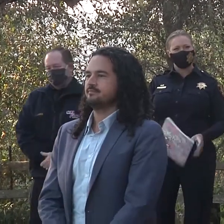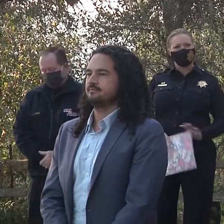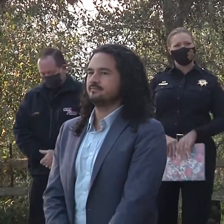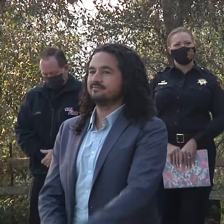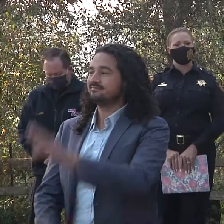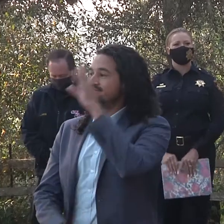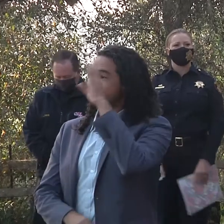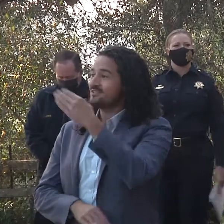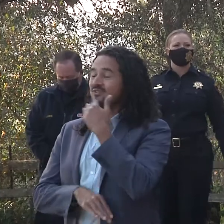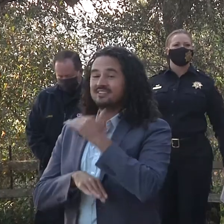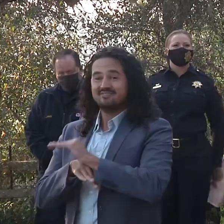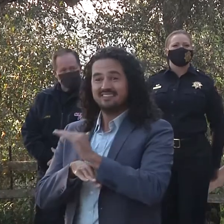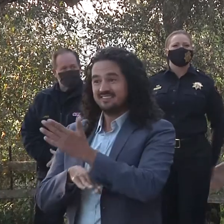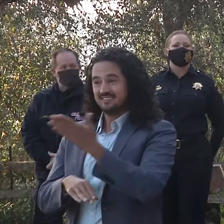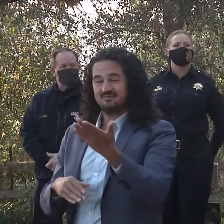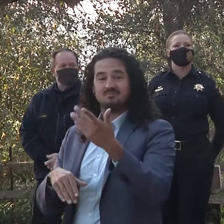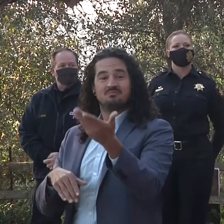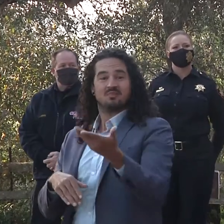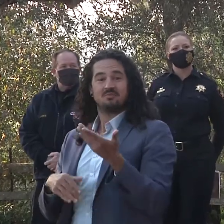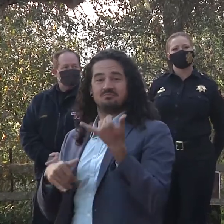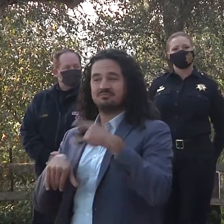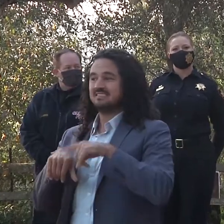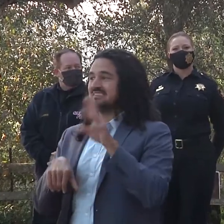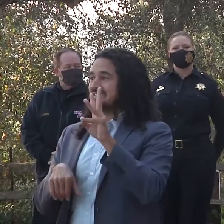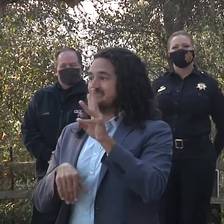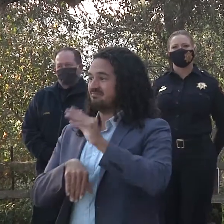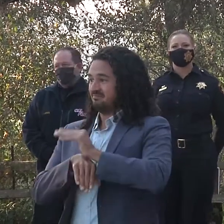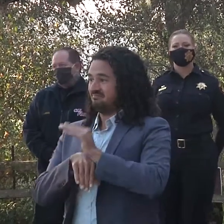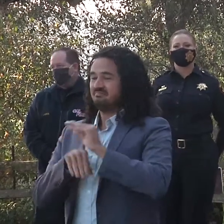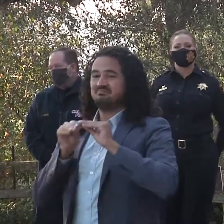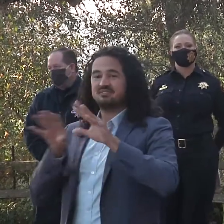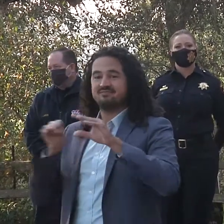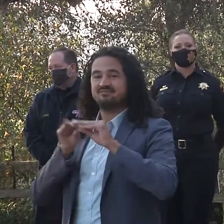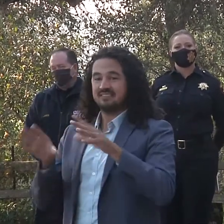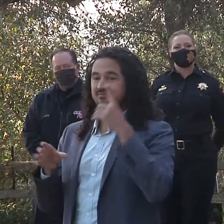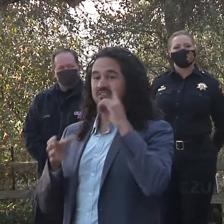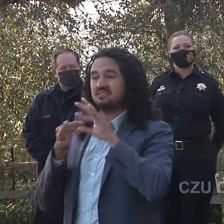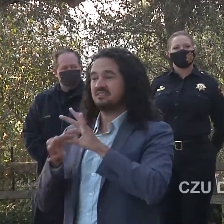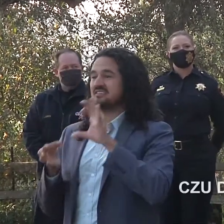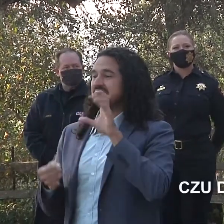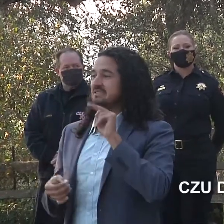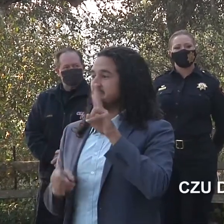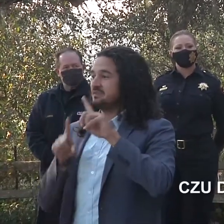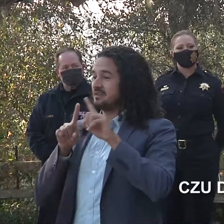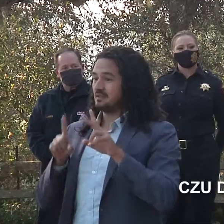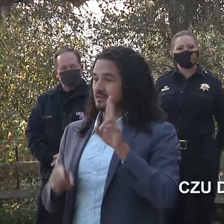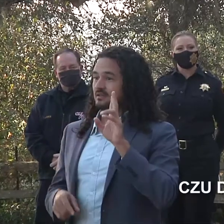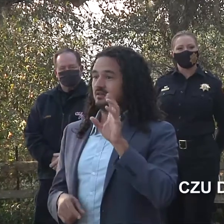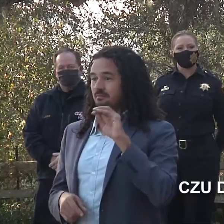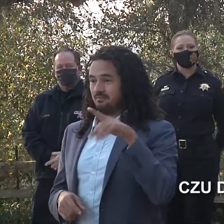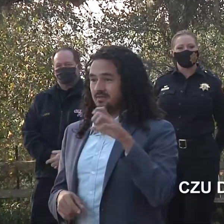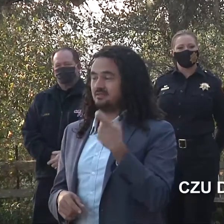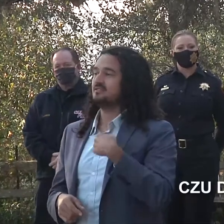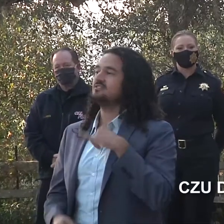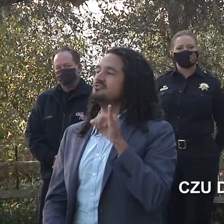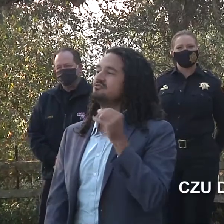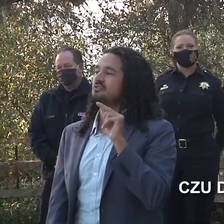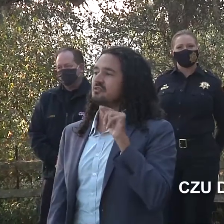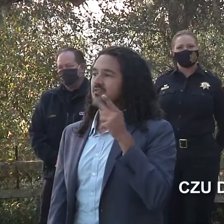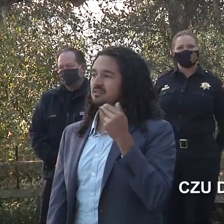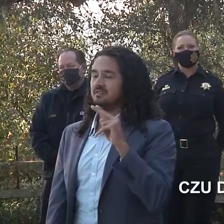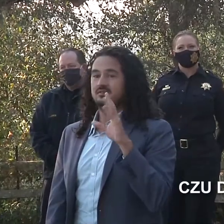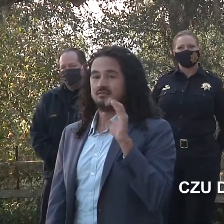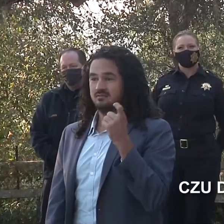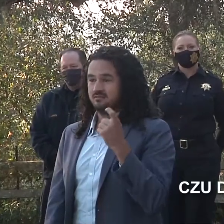Good evening. Welcome to the 6 p.m. press conference here on the CZU Lightning Complex. My name is Jonathan Cox, Deputy Chief for CAL FIRE San Mateo Santa Cruz Unit and Line